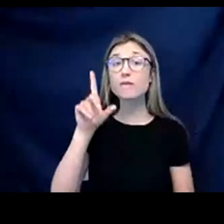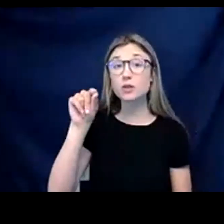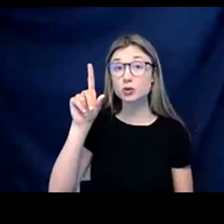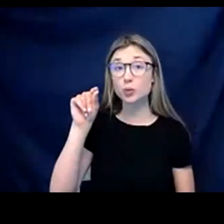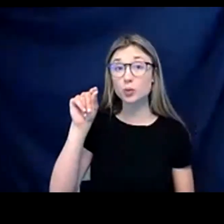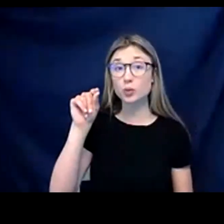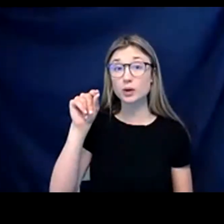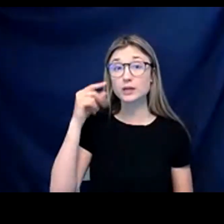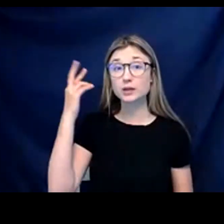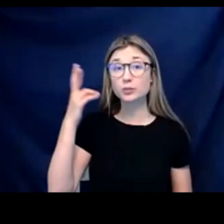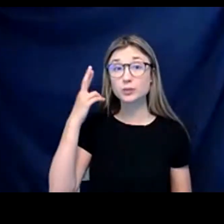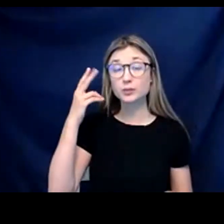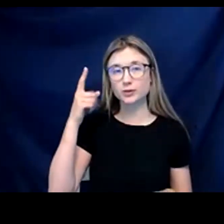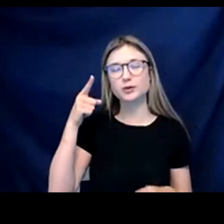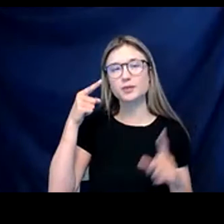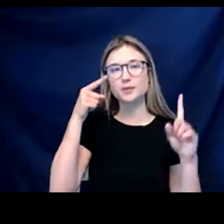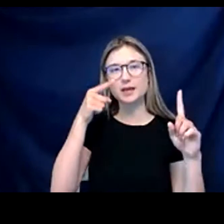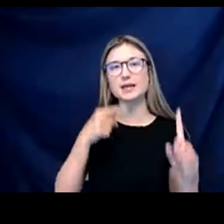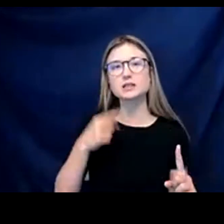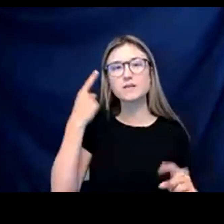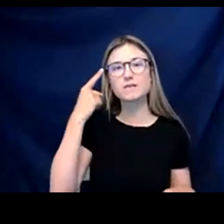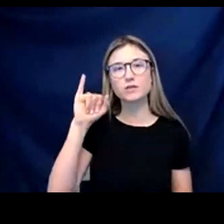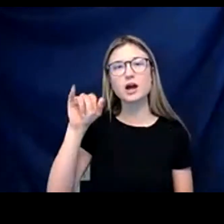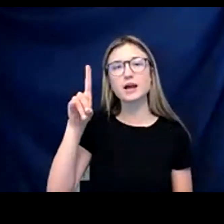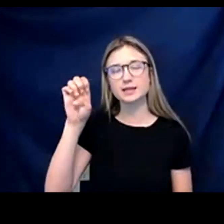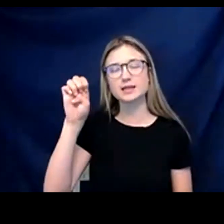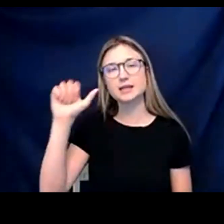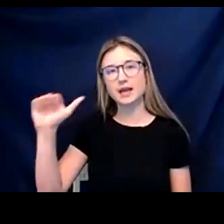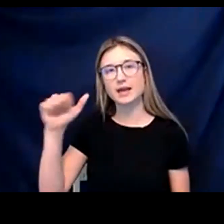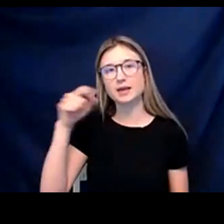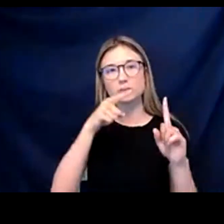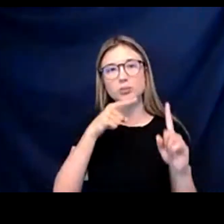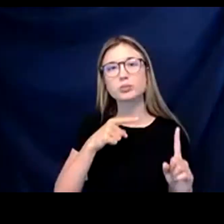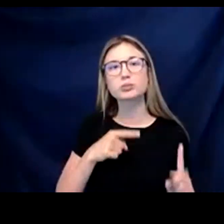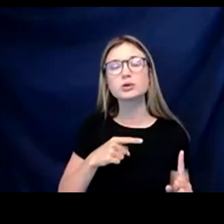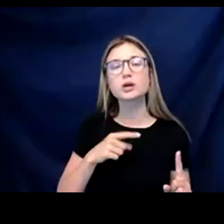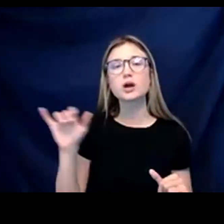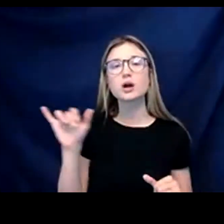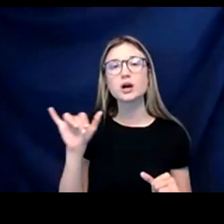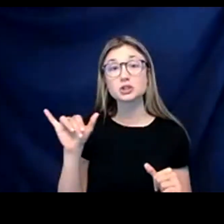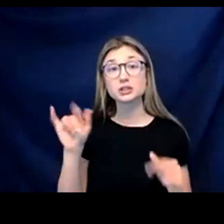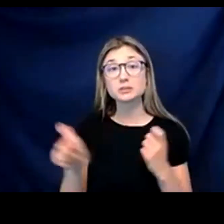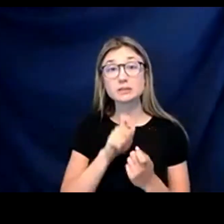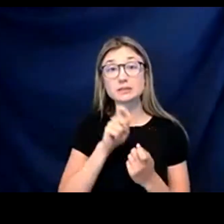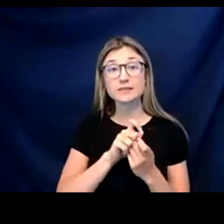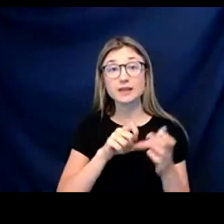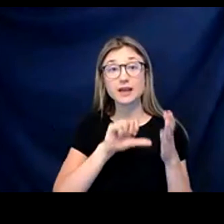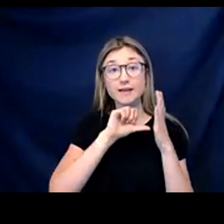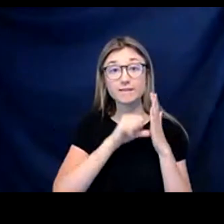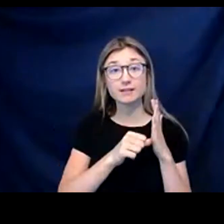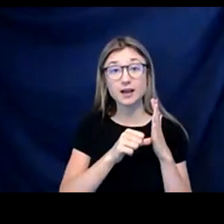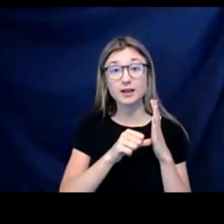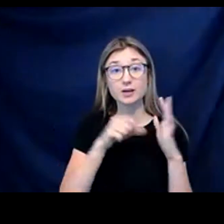the Individuals with Disability Education Act. And specifically emphasizing those